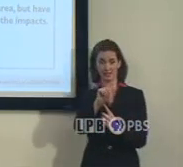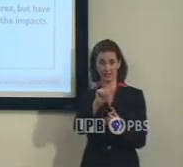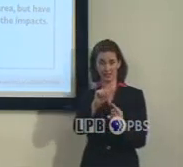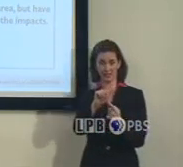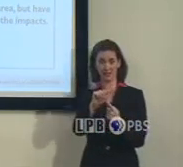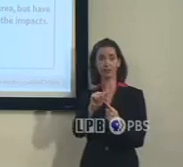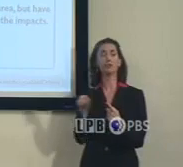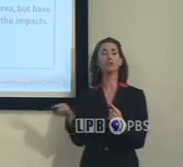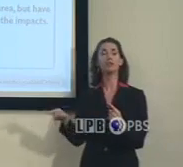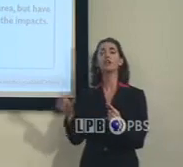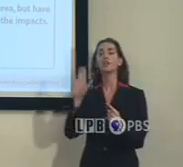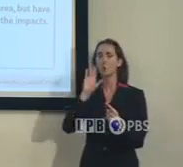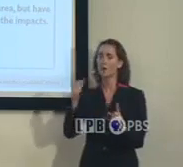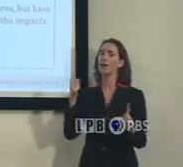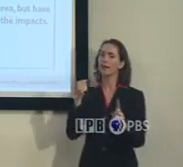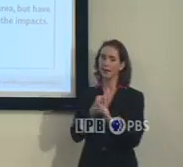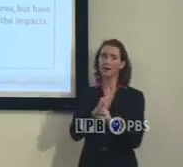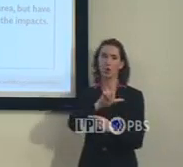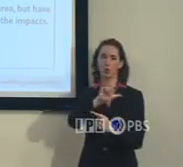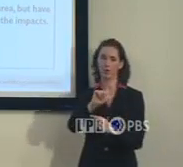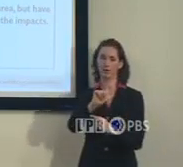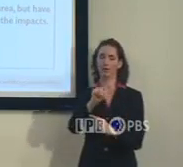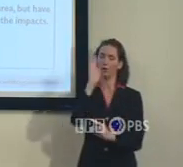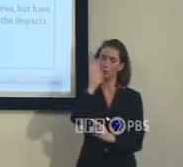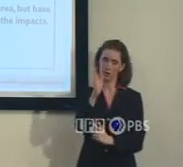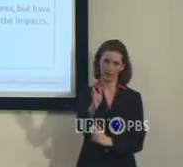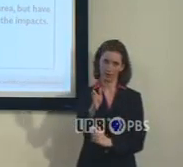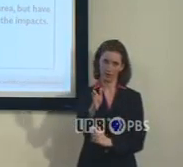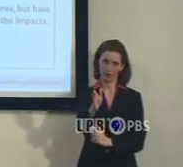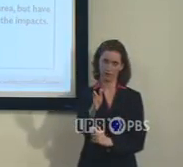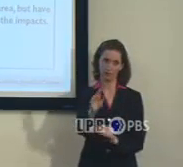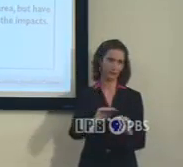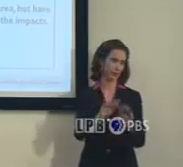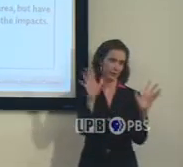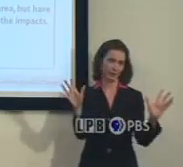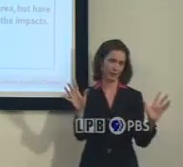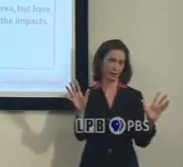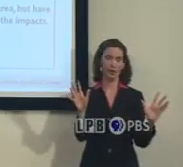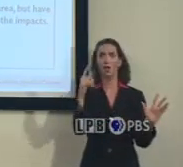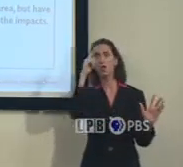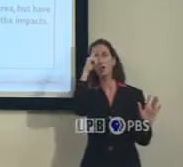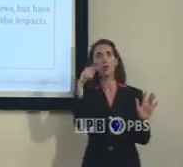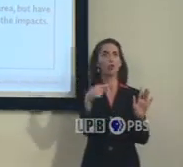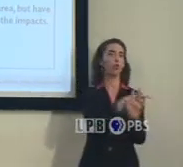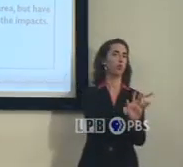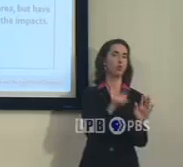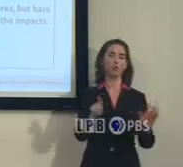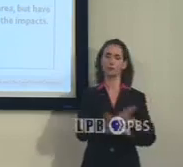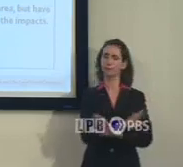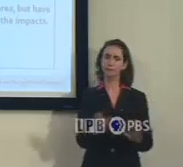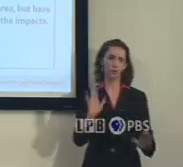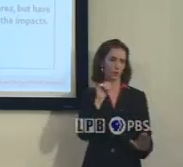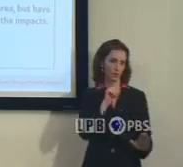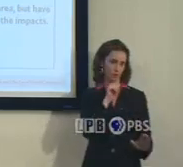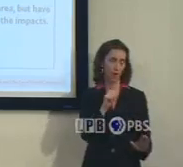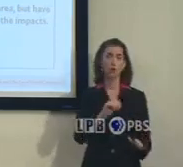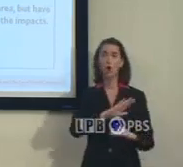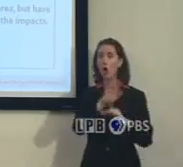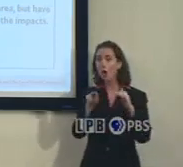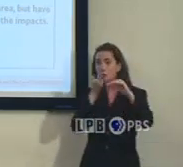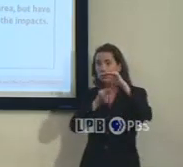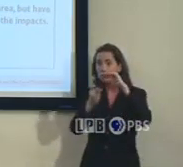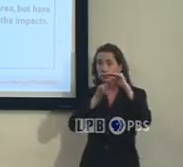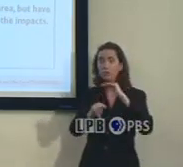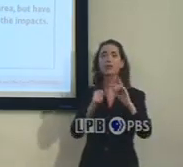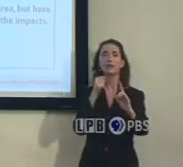bring impacts to the state of Louisiana. I don't believe that there's any uncertainty about that. All the models show it making landfall somewhere